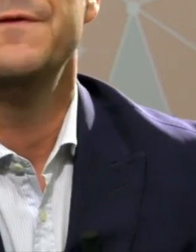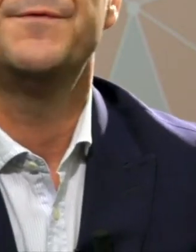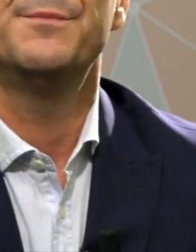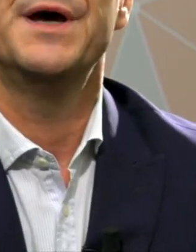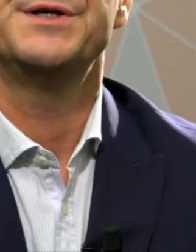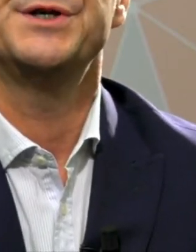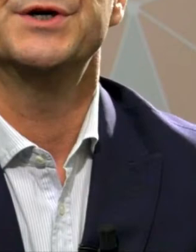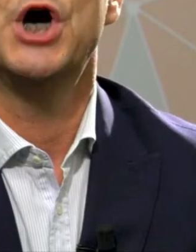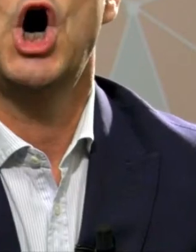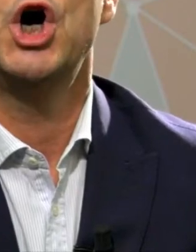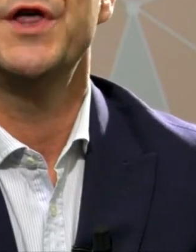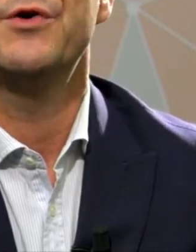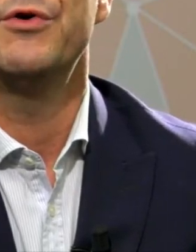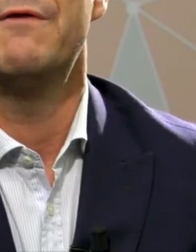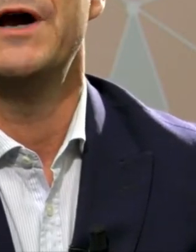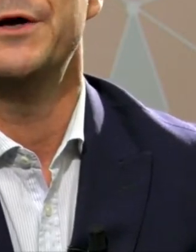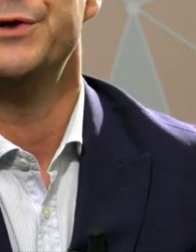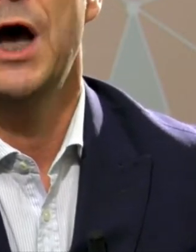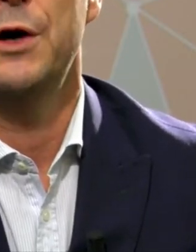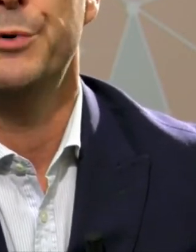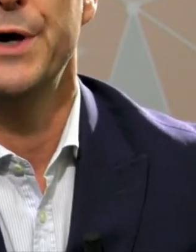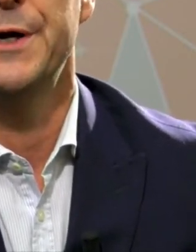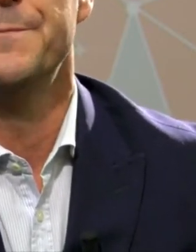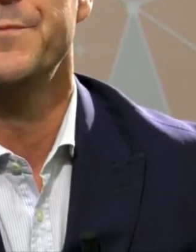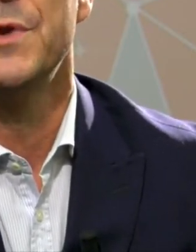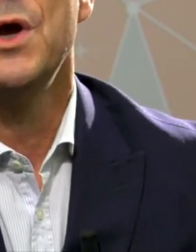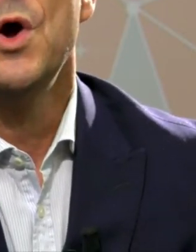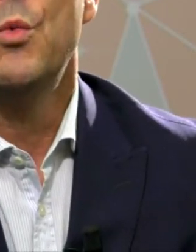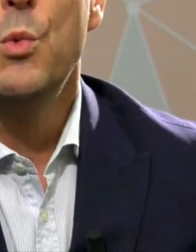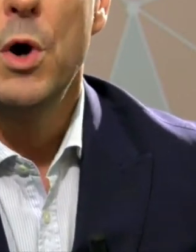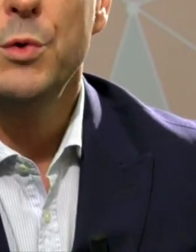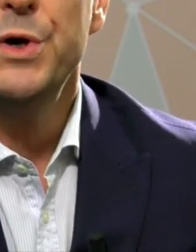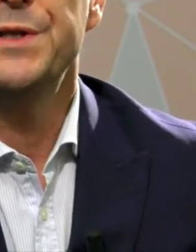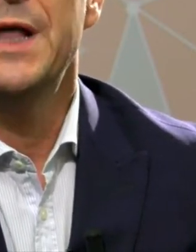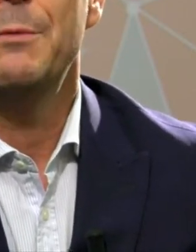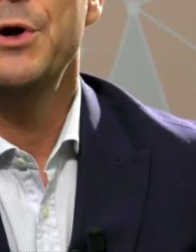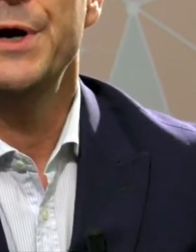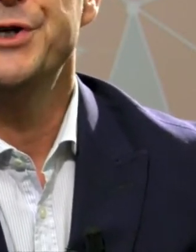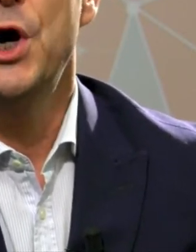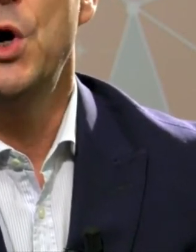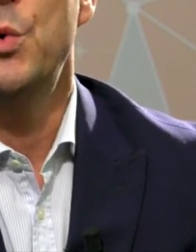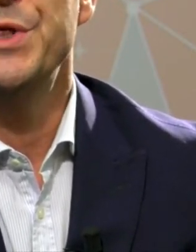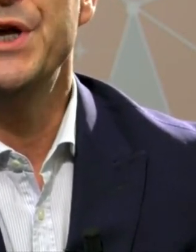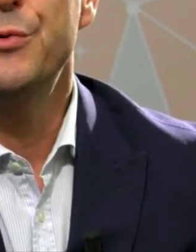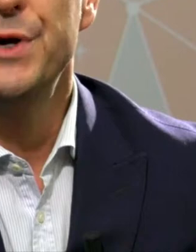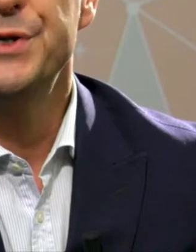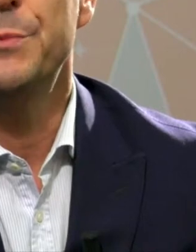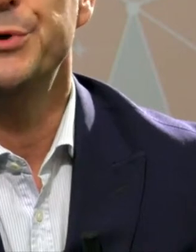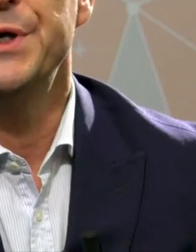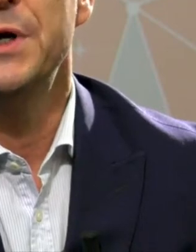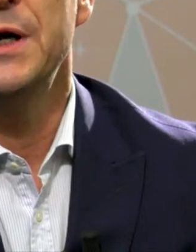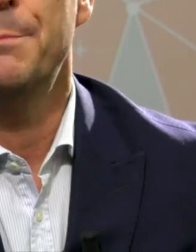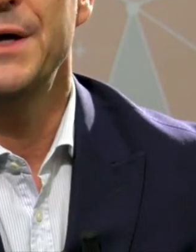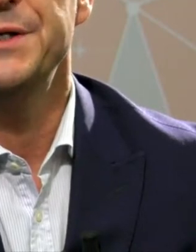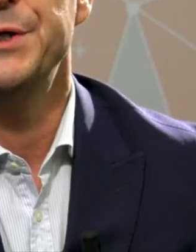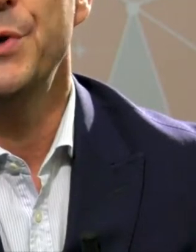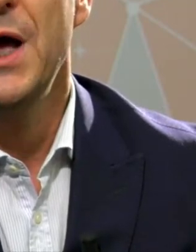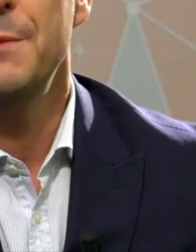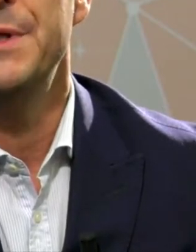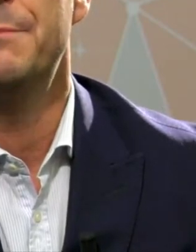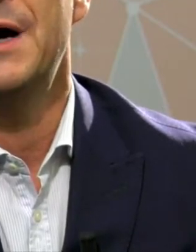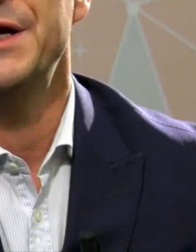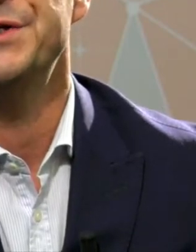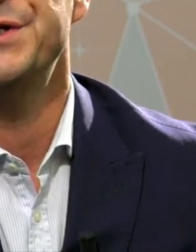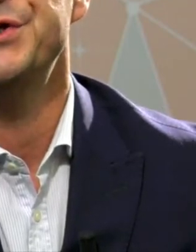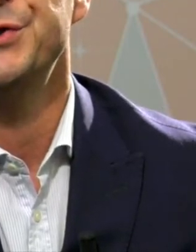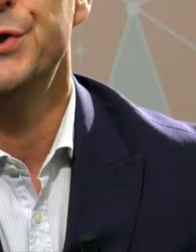expert-led information on the coronavirus pandemic. We work with WHO with increased computational capacity to